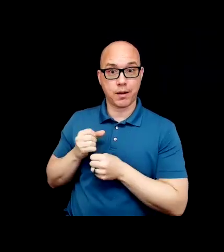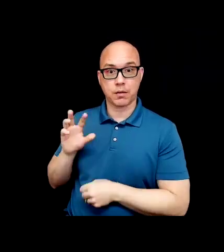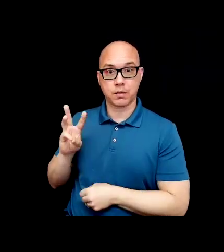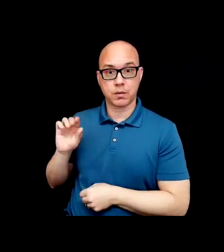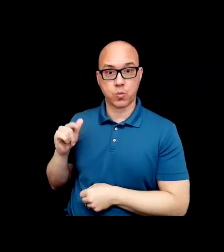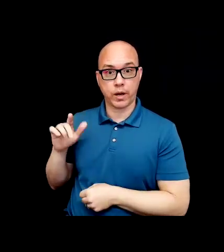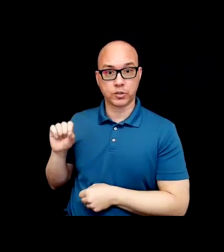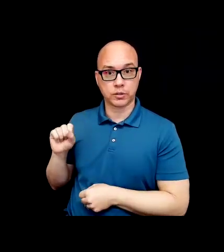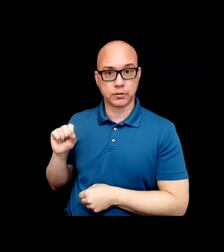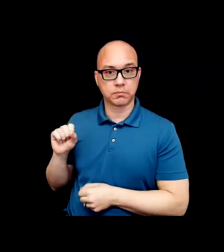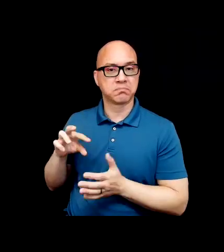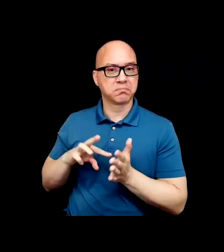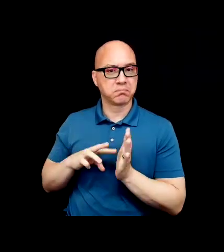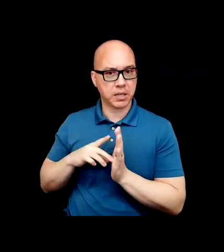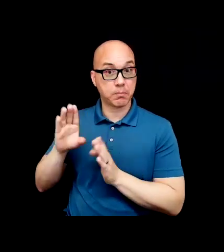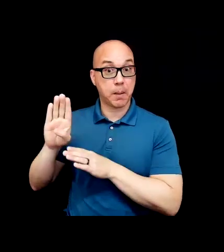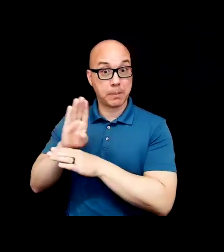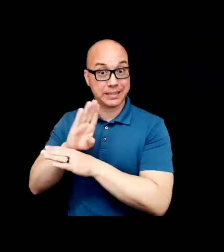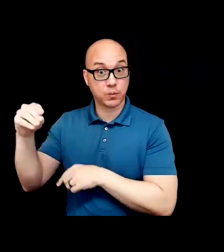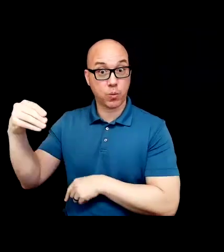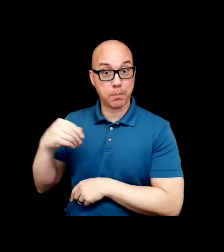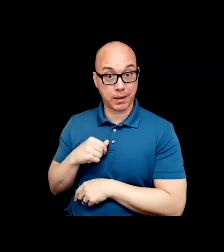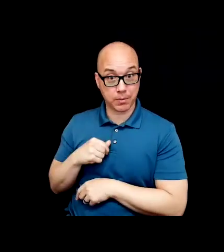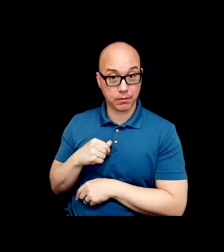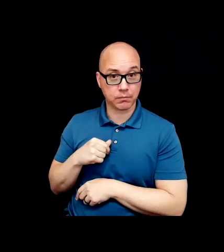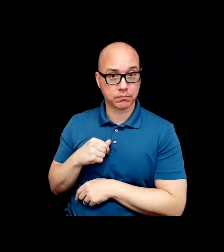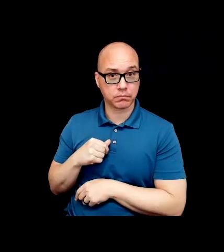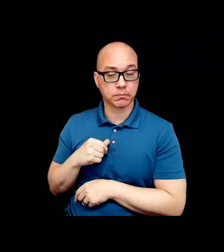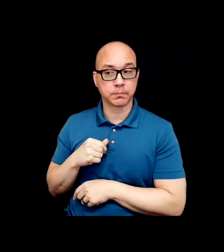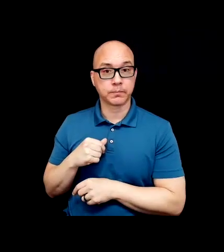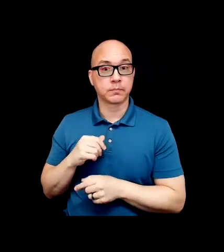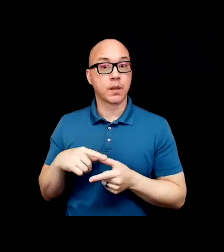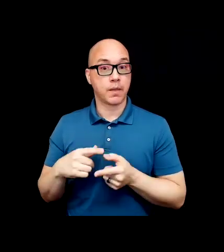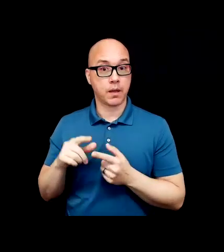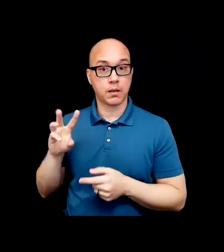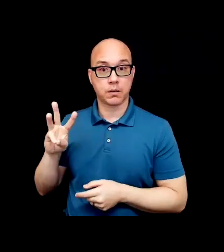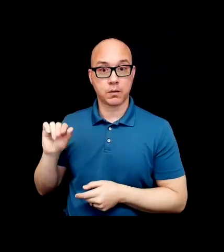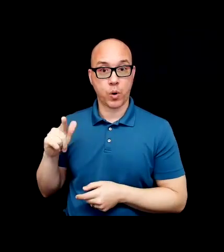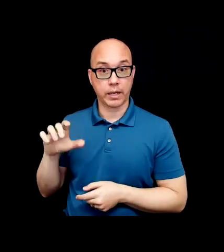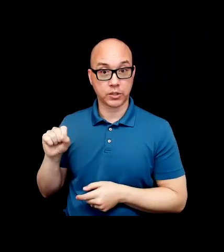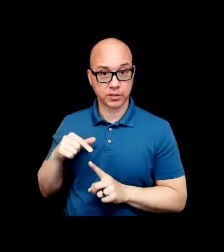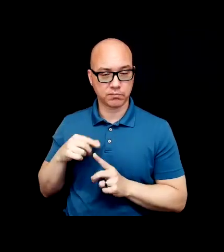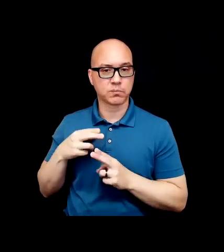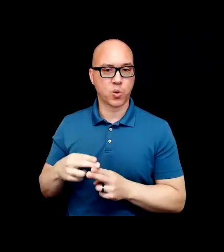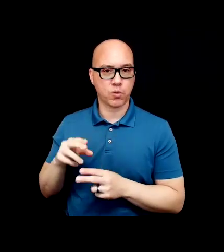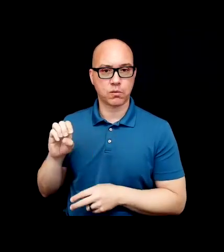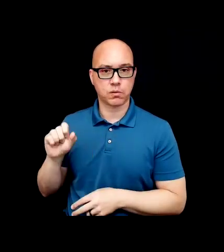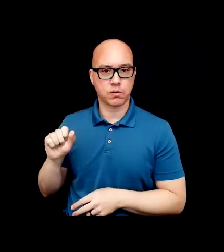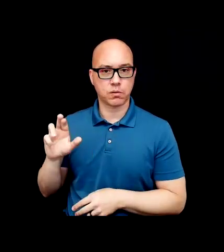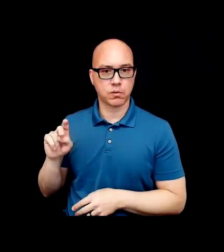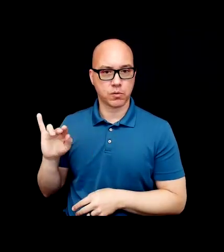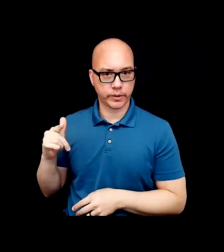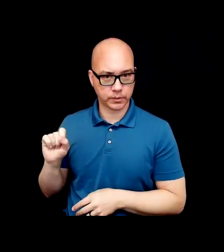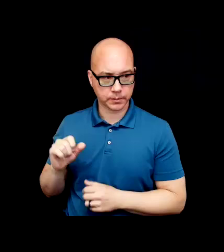set themselves up to receive wages from the business. And the wages would be counted as earnings for the SSDI